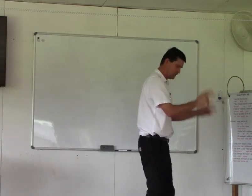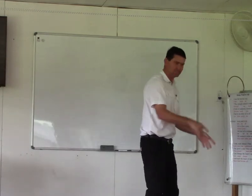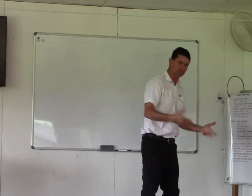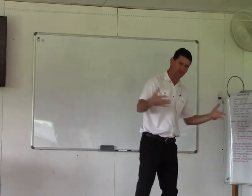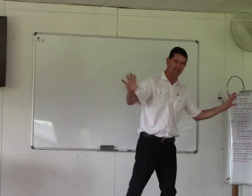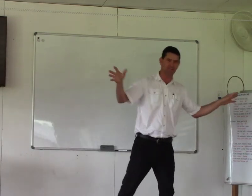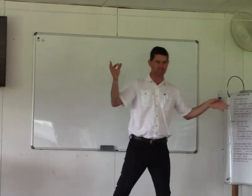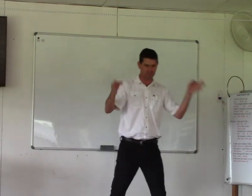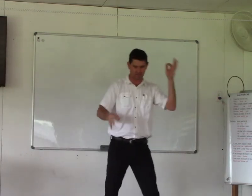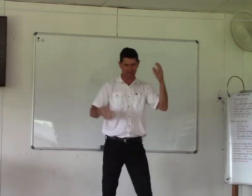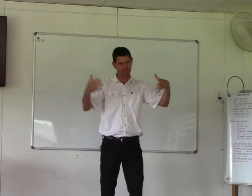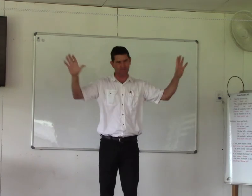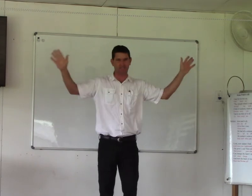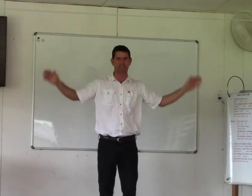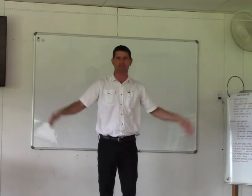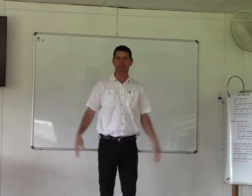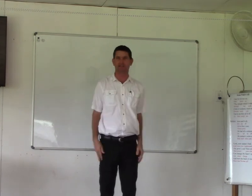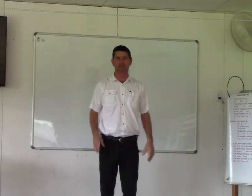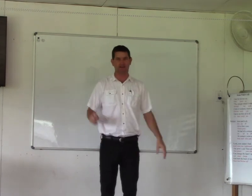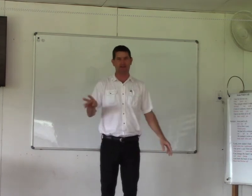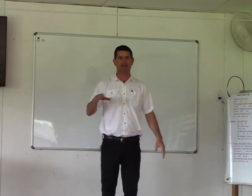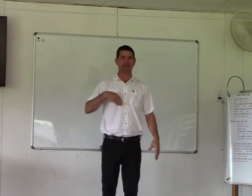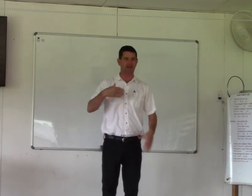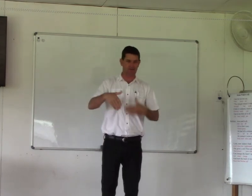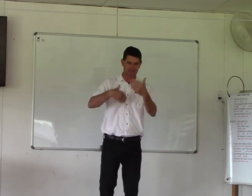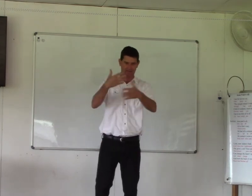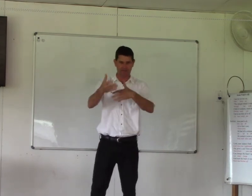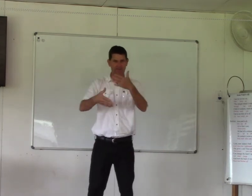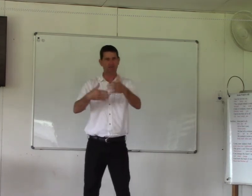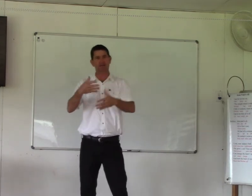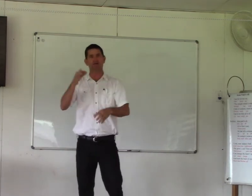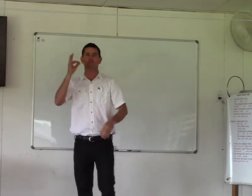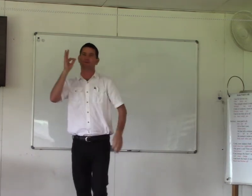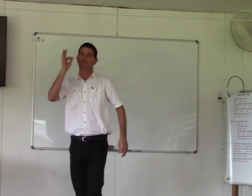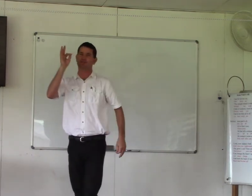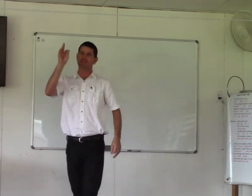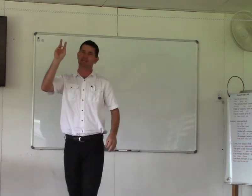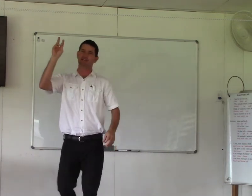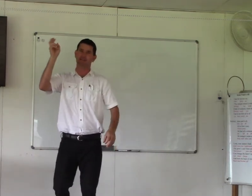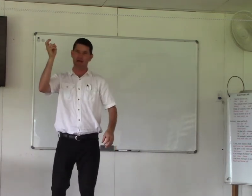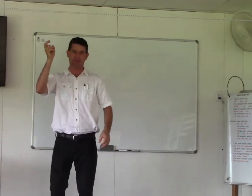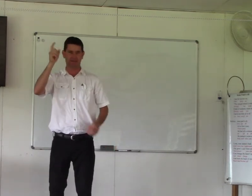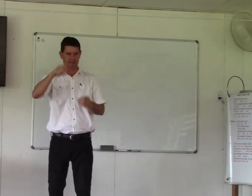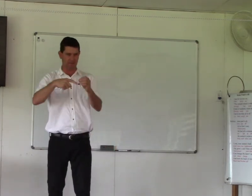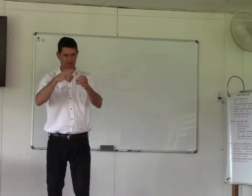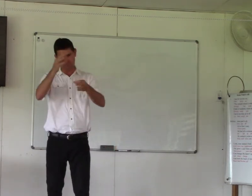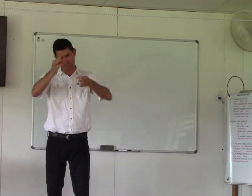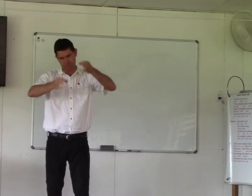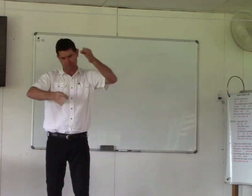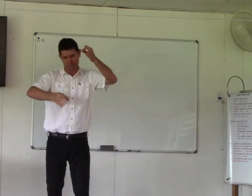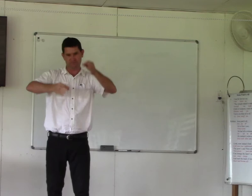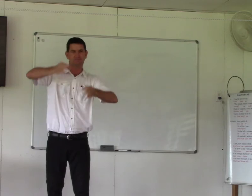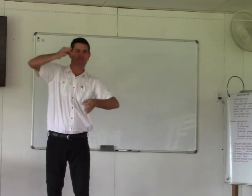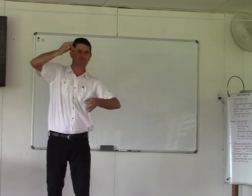person. Finished. Judge finished. Alright, now I'll continue my preaching topic about